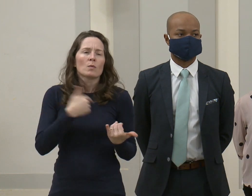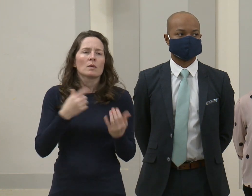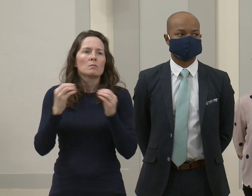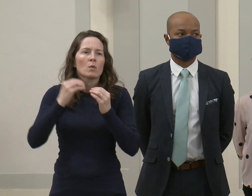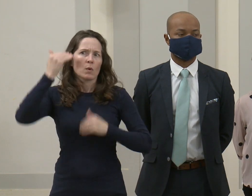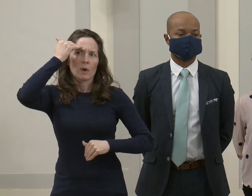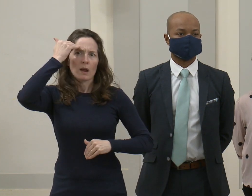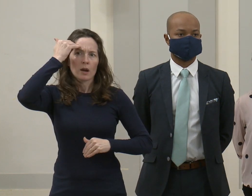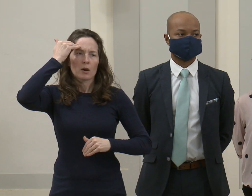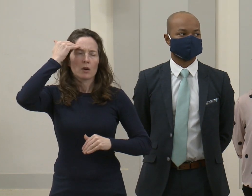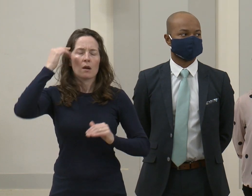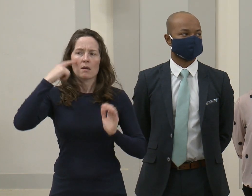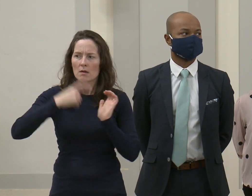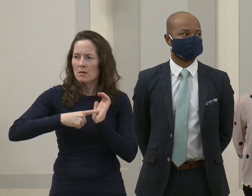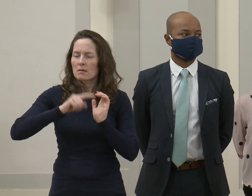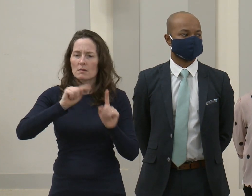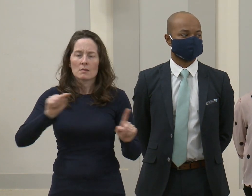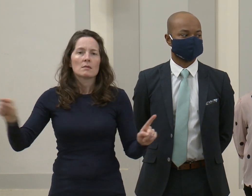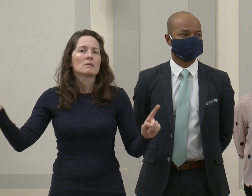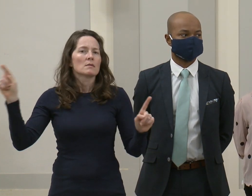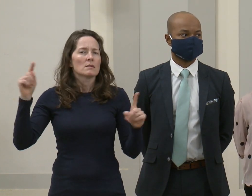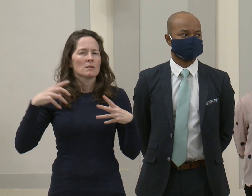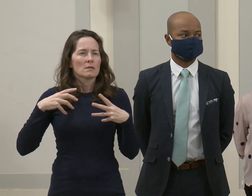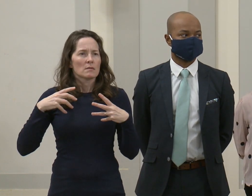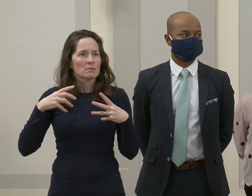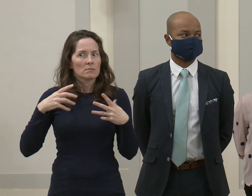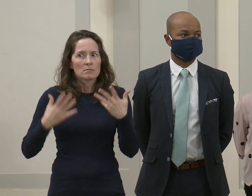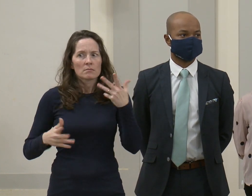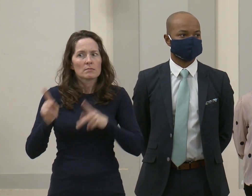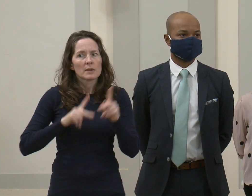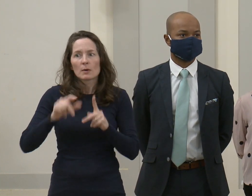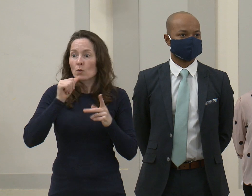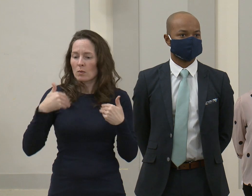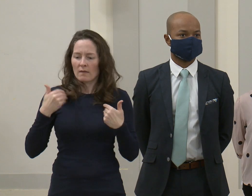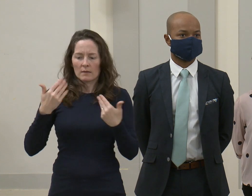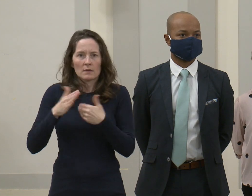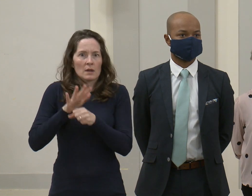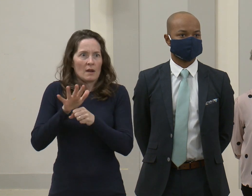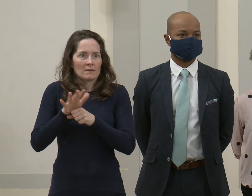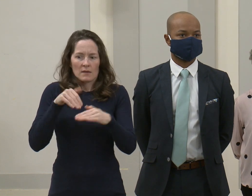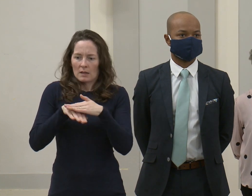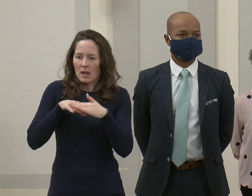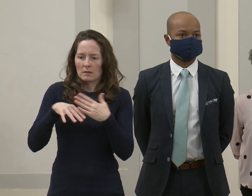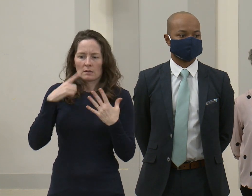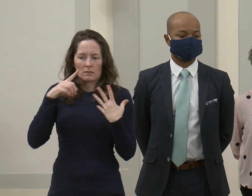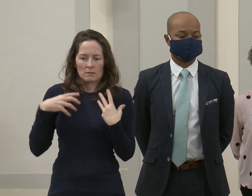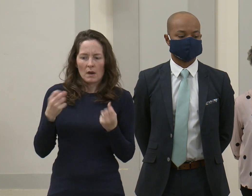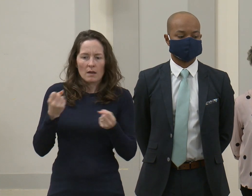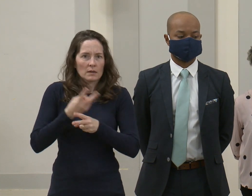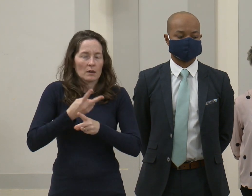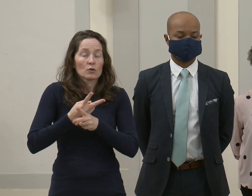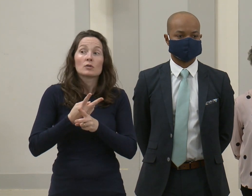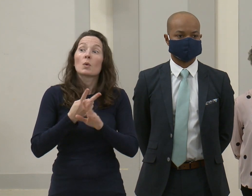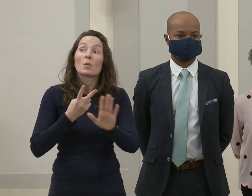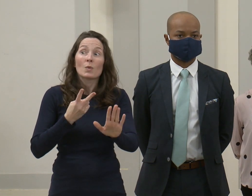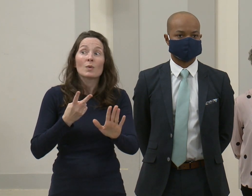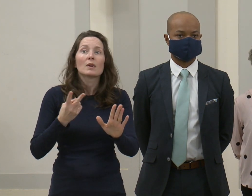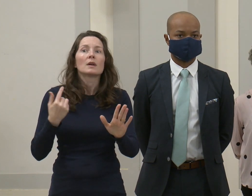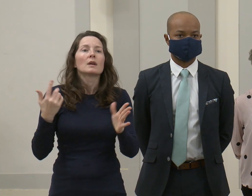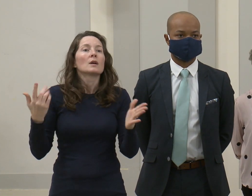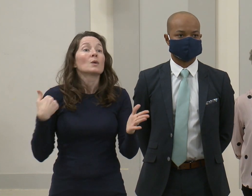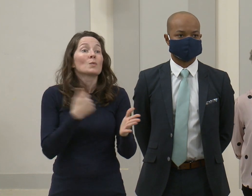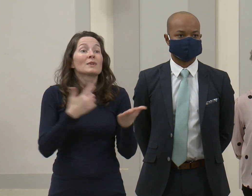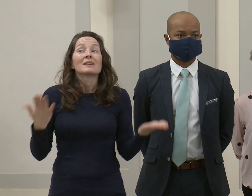And we are here to talk today to talk about a great way to get health insurance if you are uninsured.